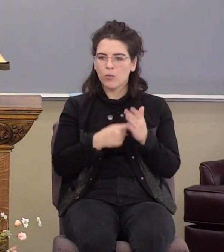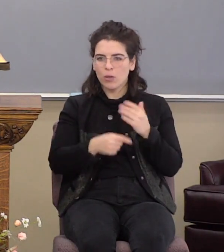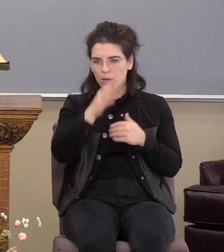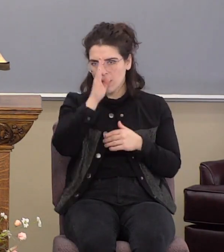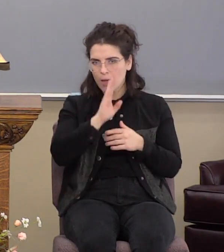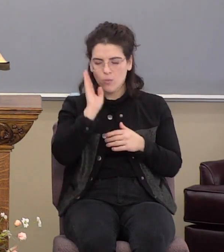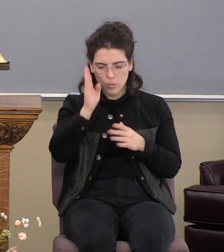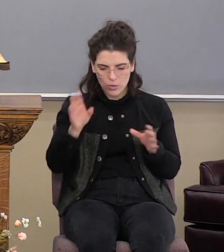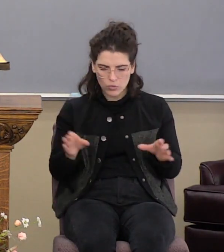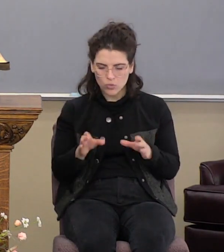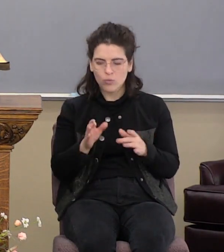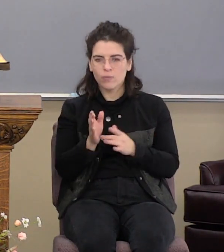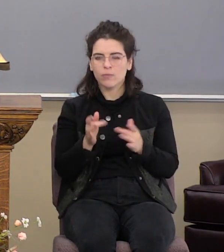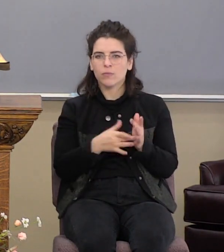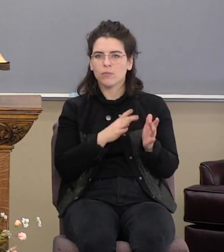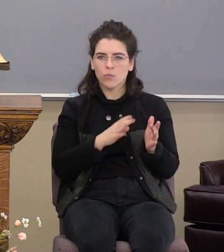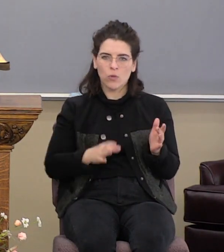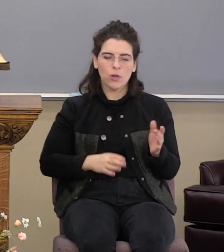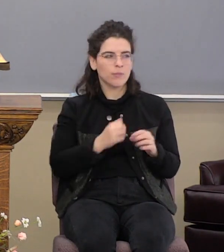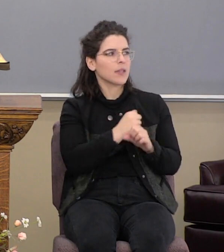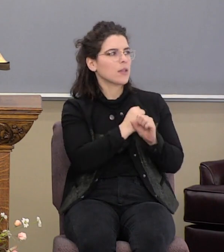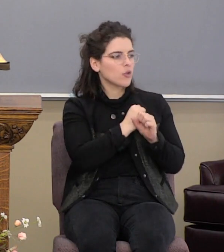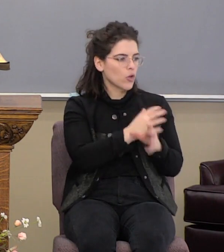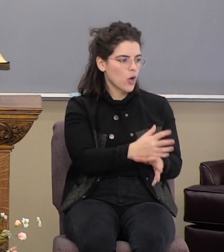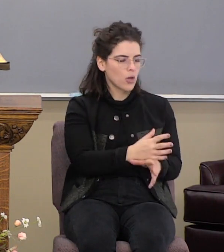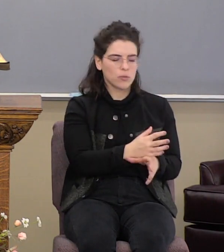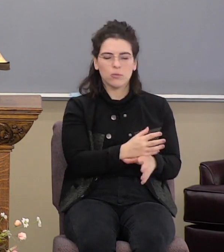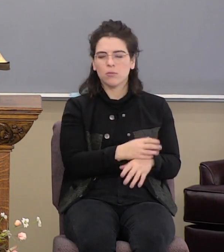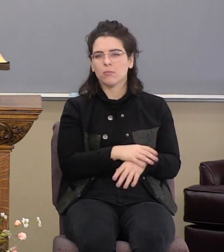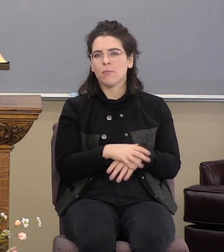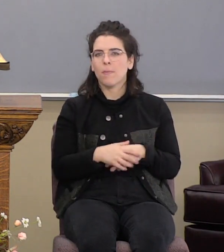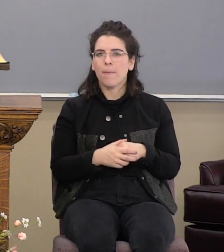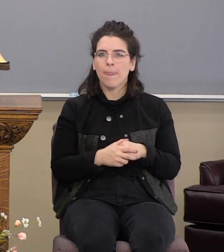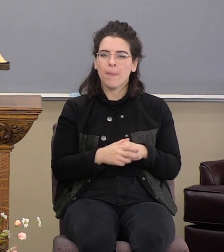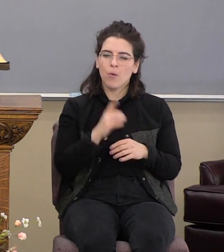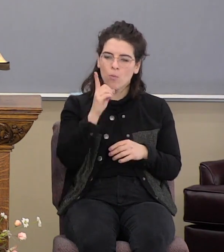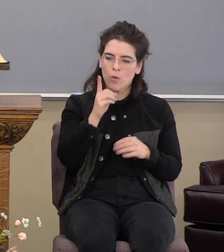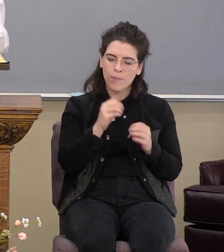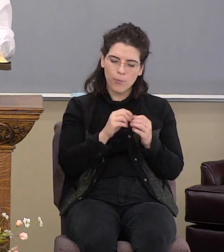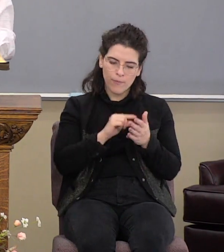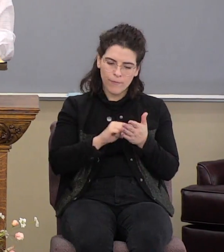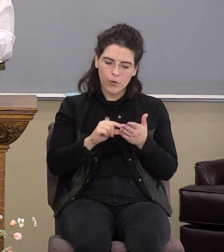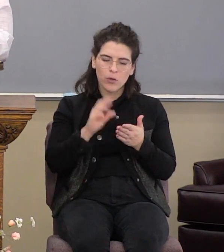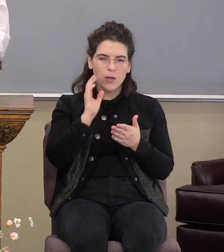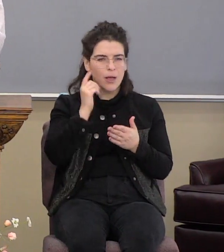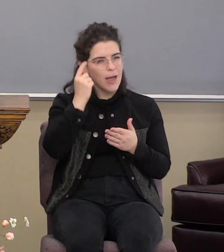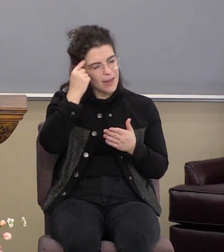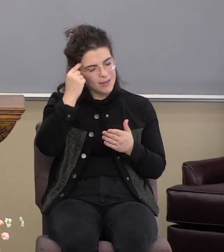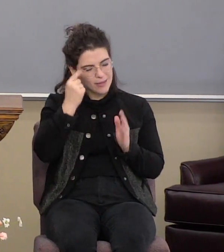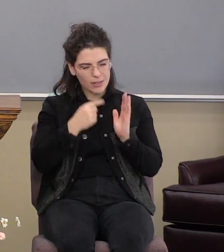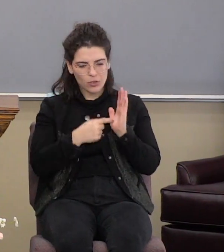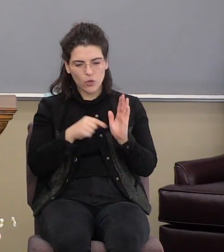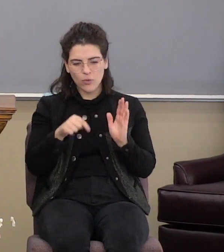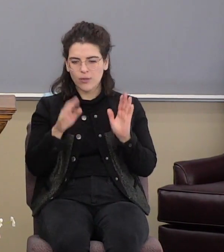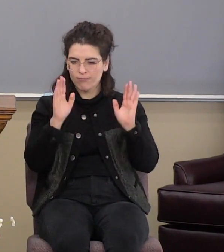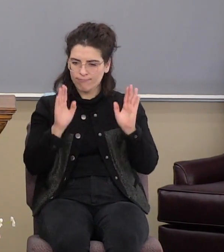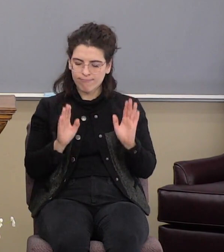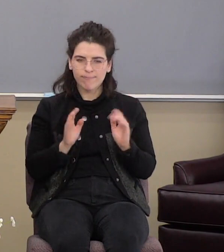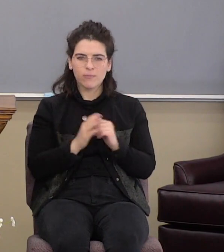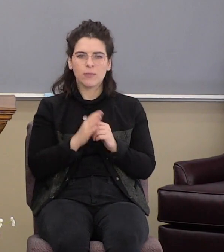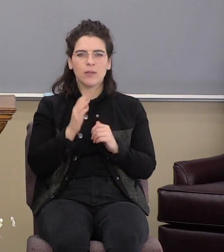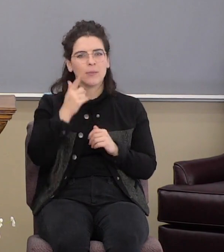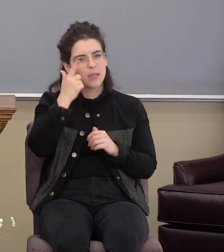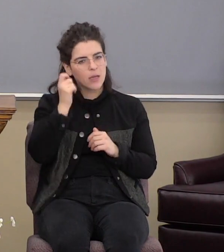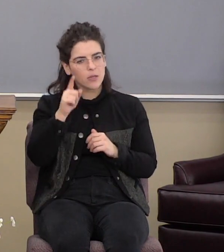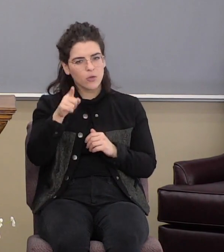to do, Jesus Christ being the cause and the source. Just one verse that I think illustrates this wonderfully because, and you'll